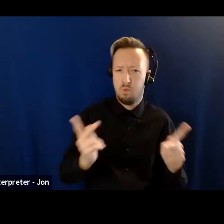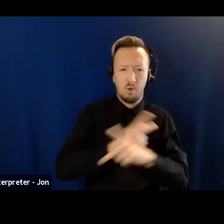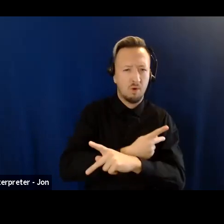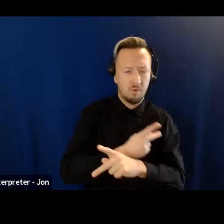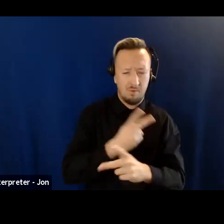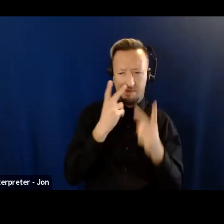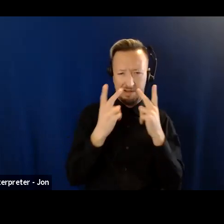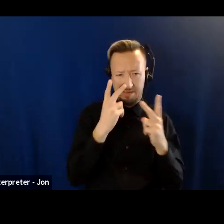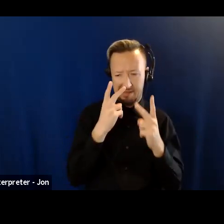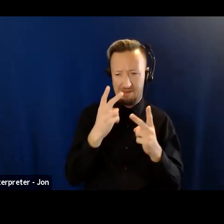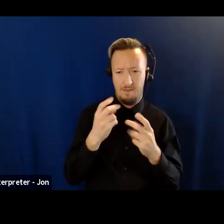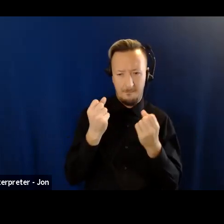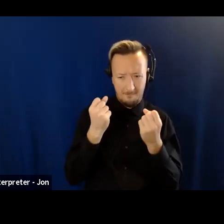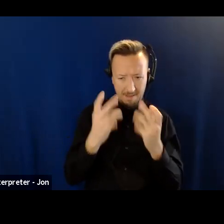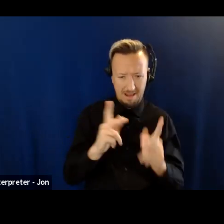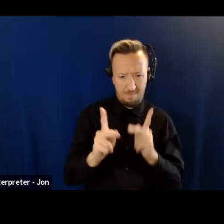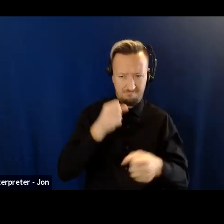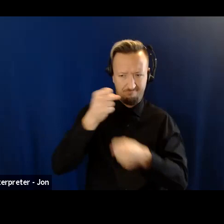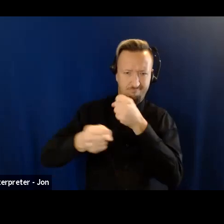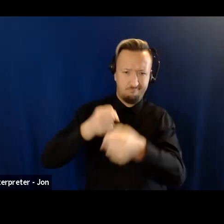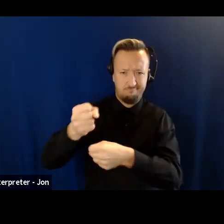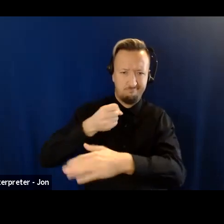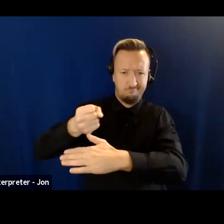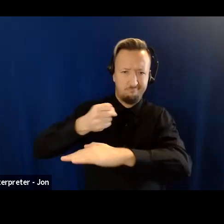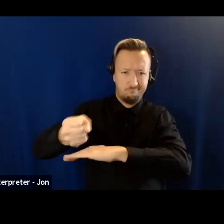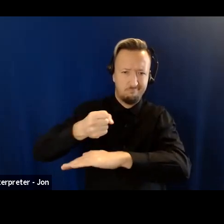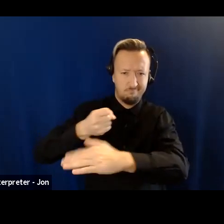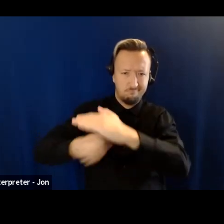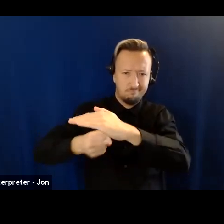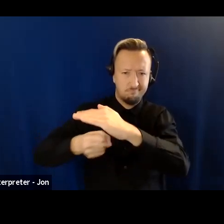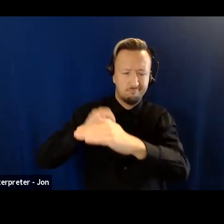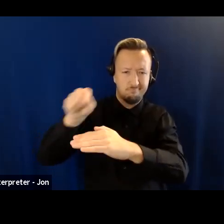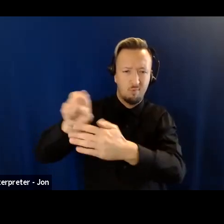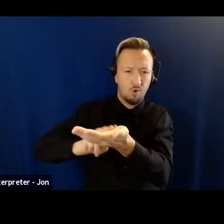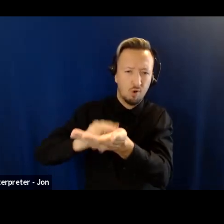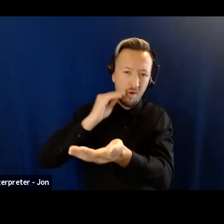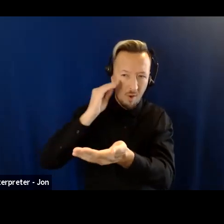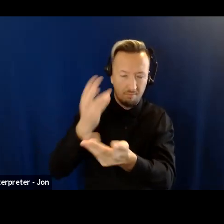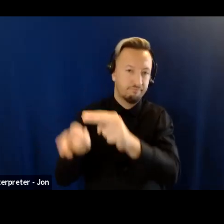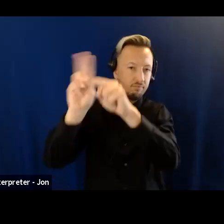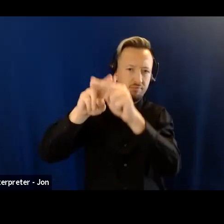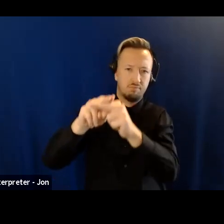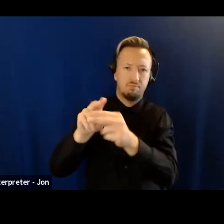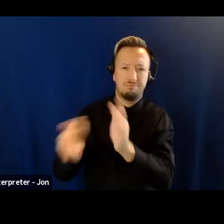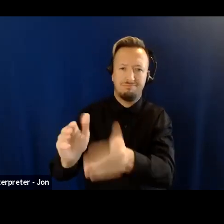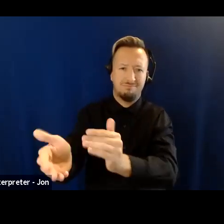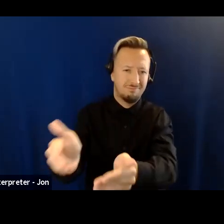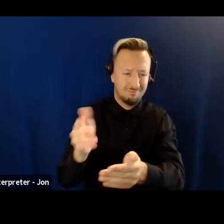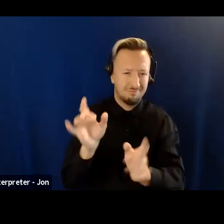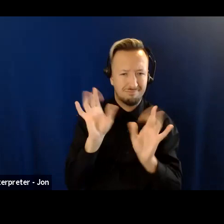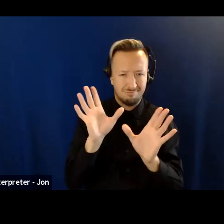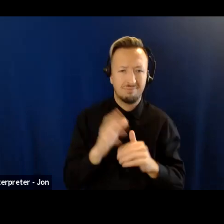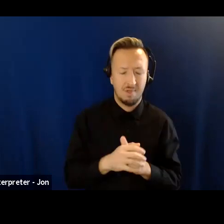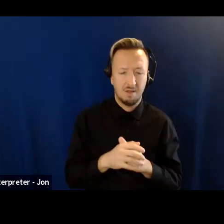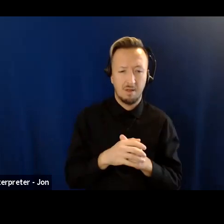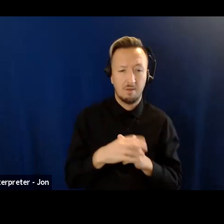the vast death rate exceeding 43% of our nation's death toll in nursing facilities. So I would